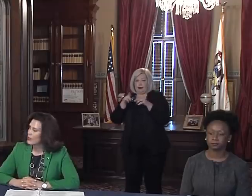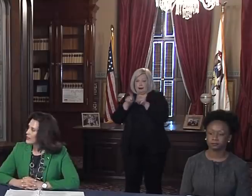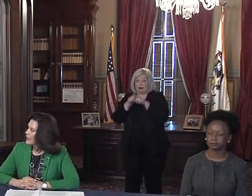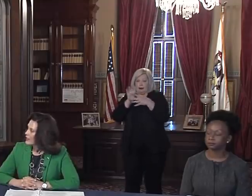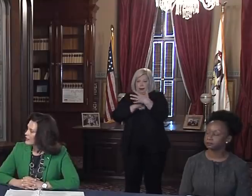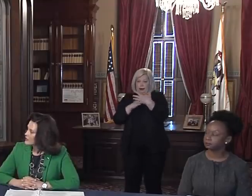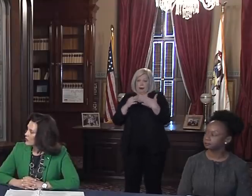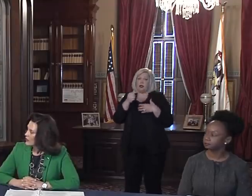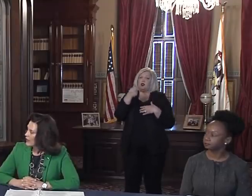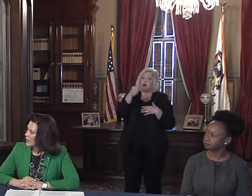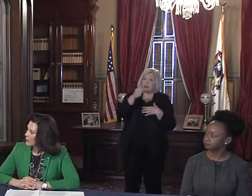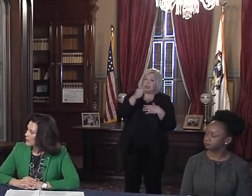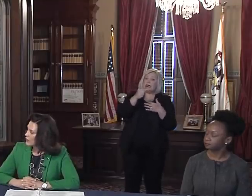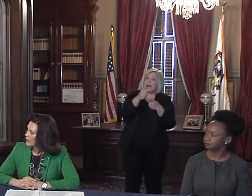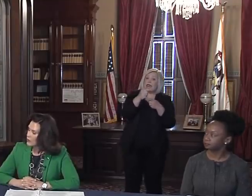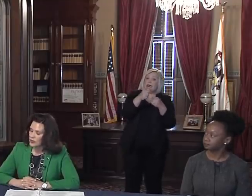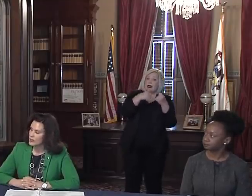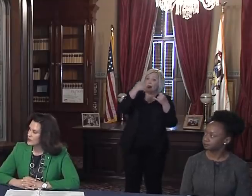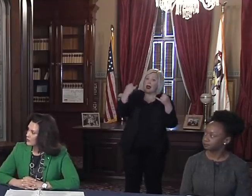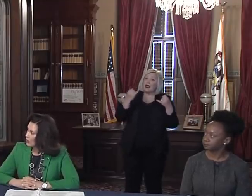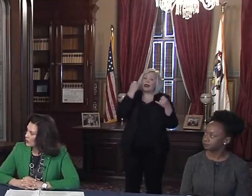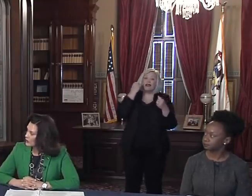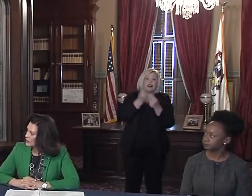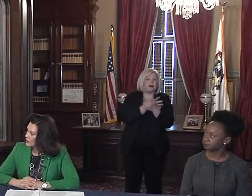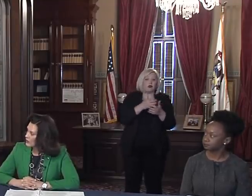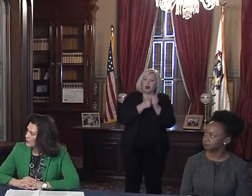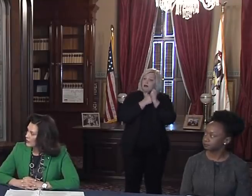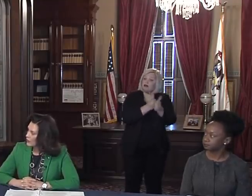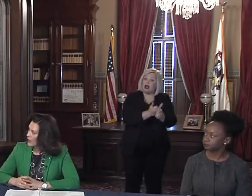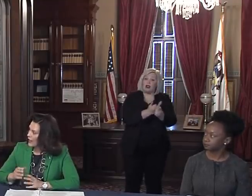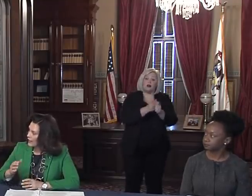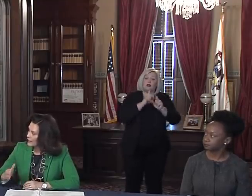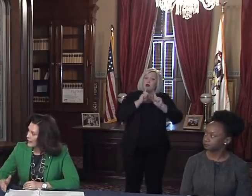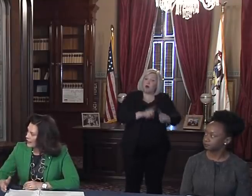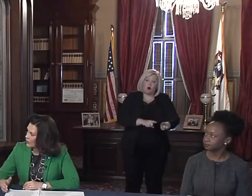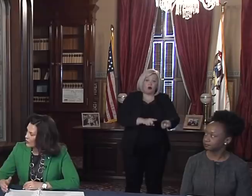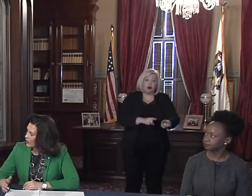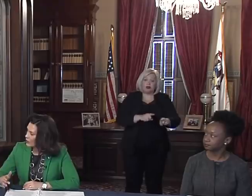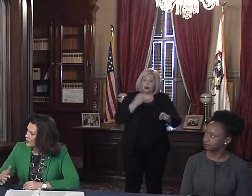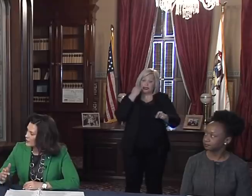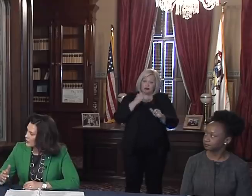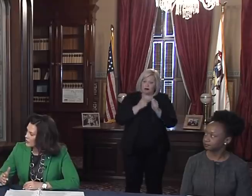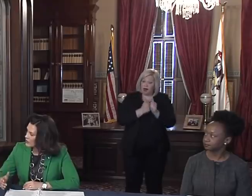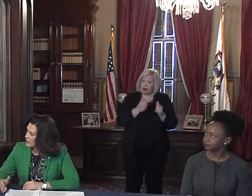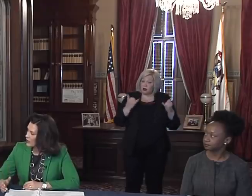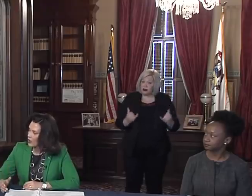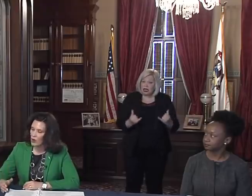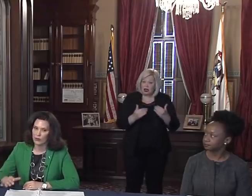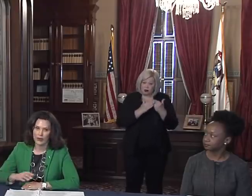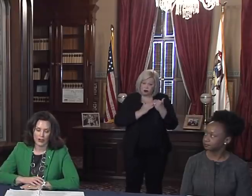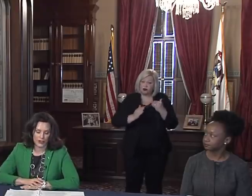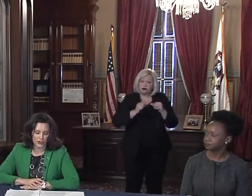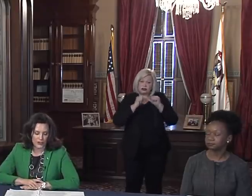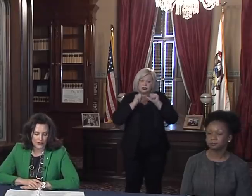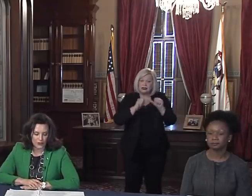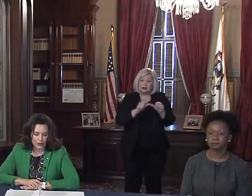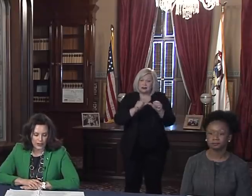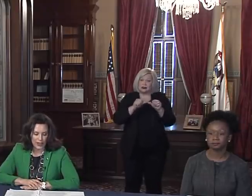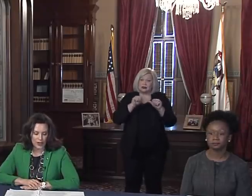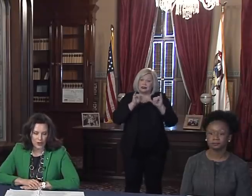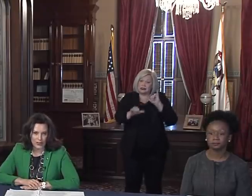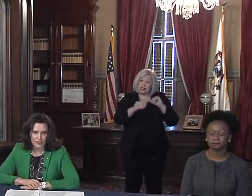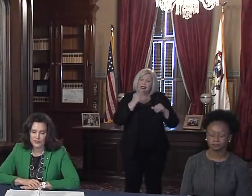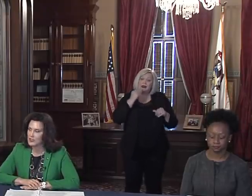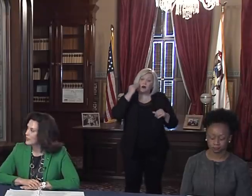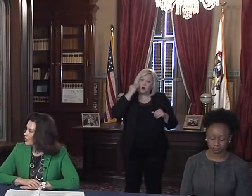Now, the green line is what can happen if everyone does their part. If we act now and we continue to stay at home under